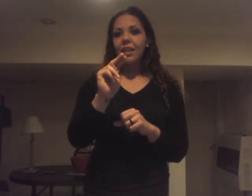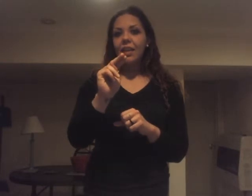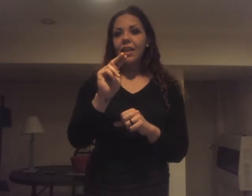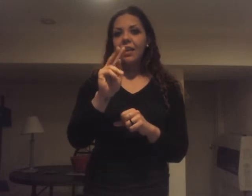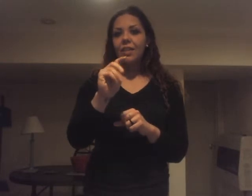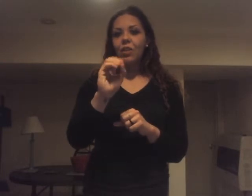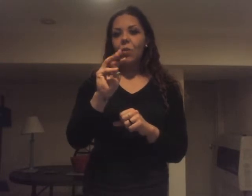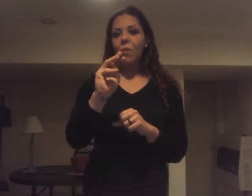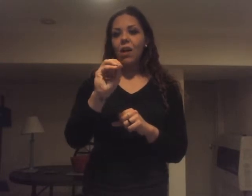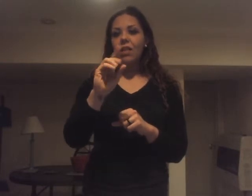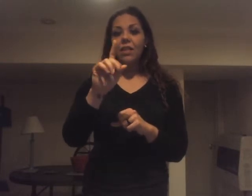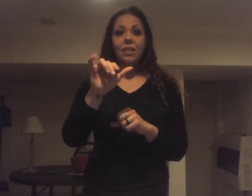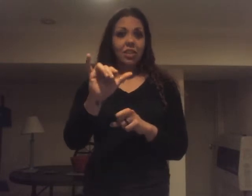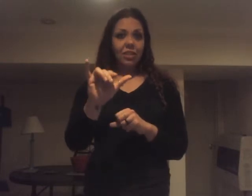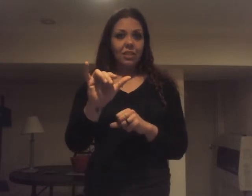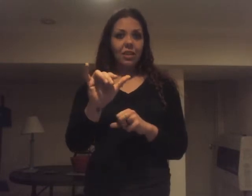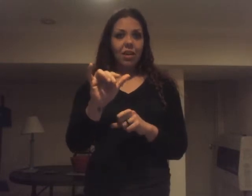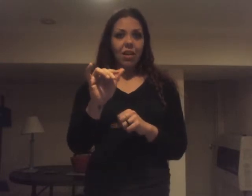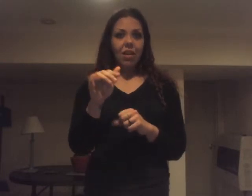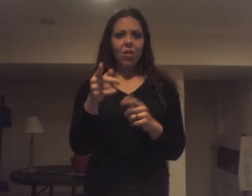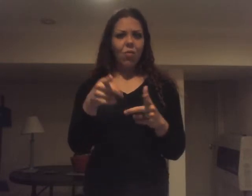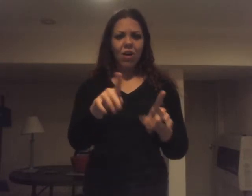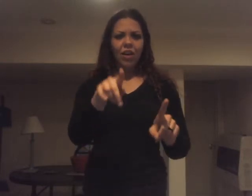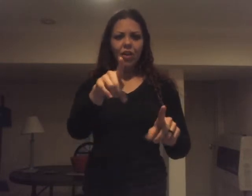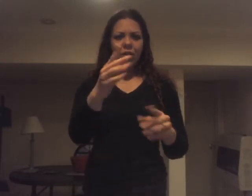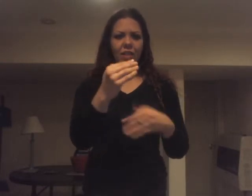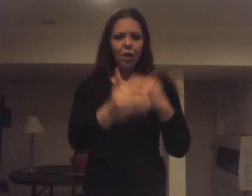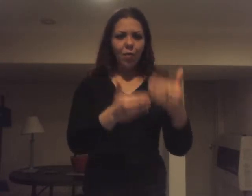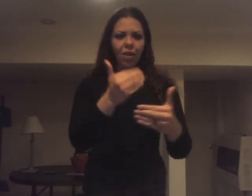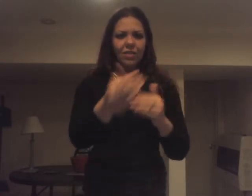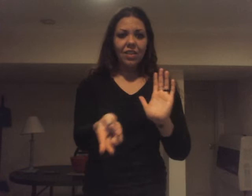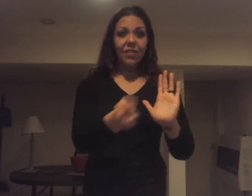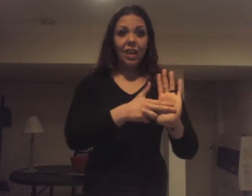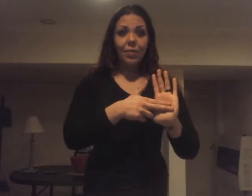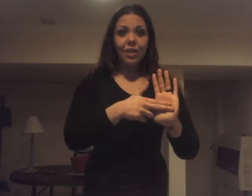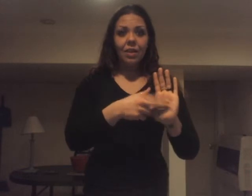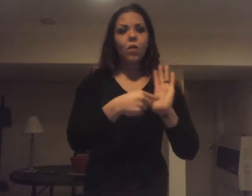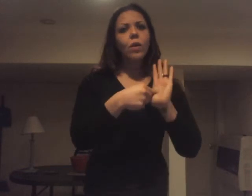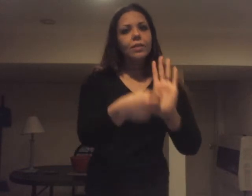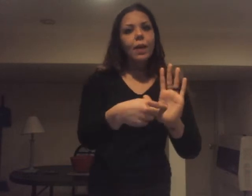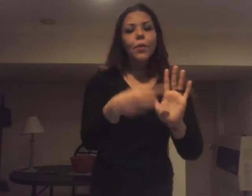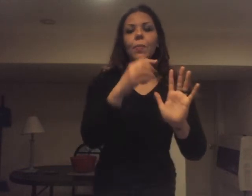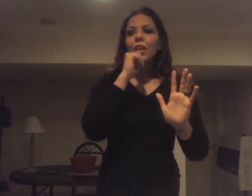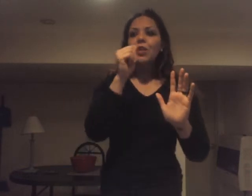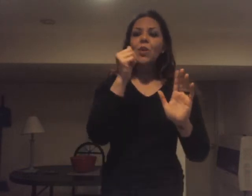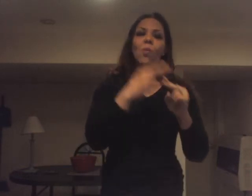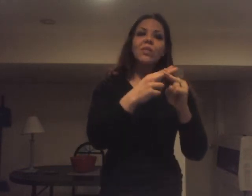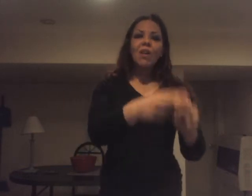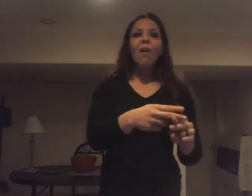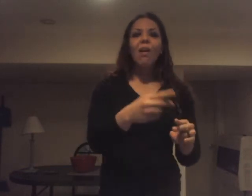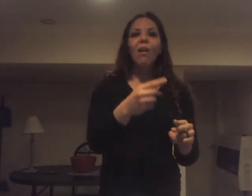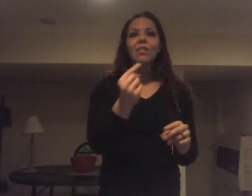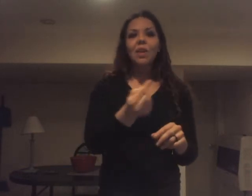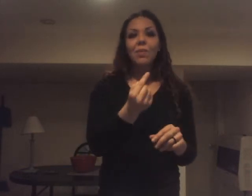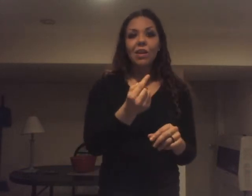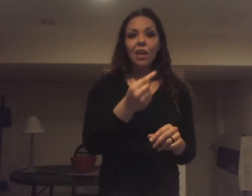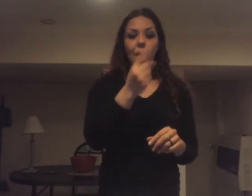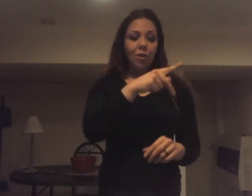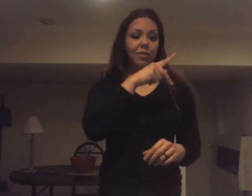while you are in the process of labeling it. So that, for example, you do not call something a personality disorder if it has